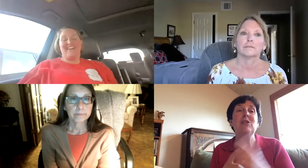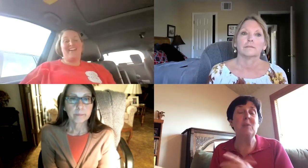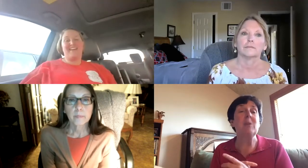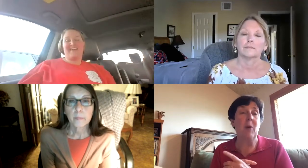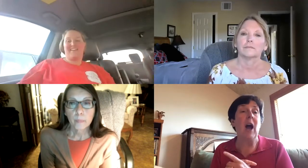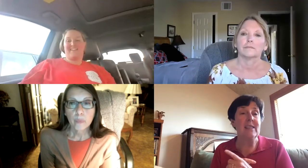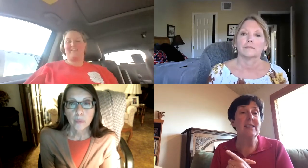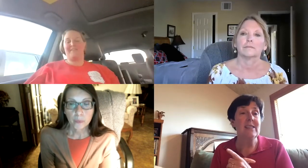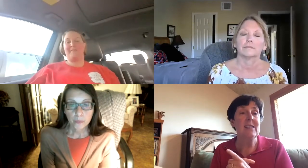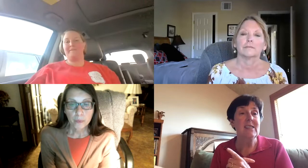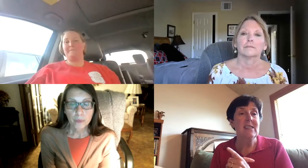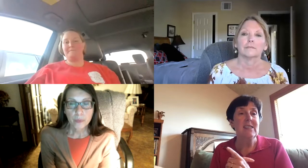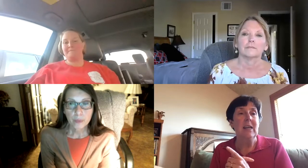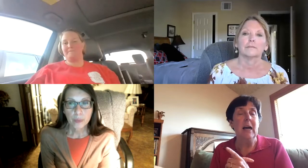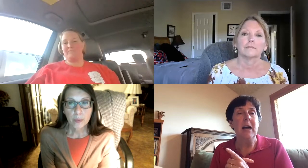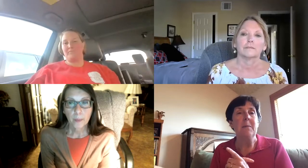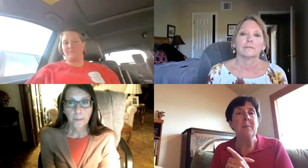I think you'd be surprised